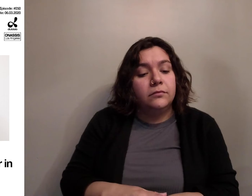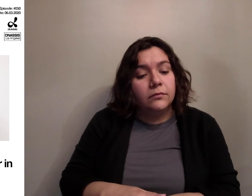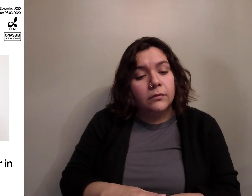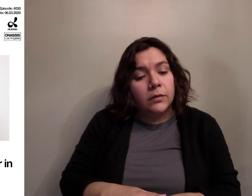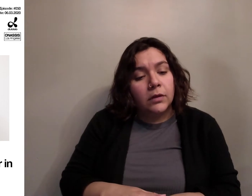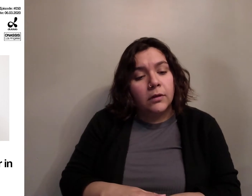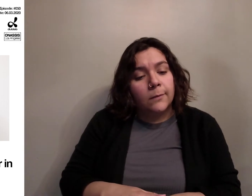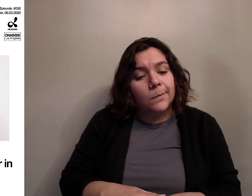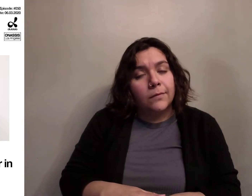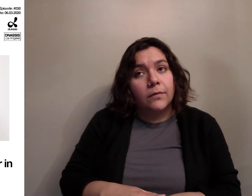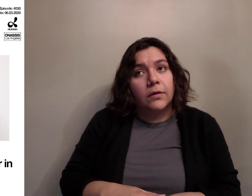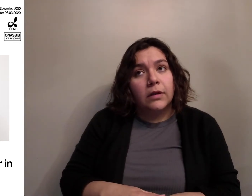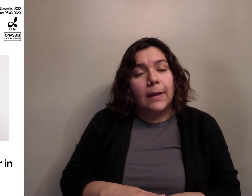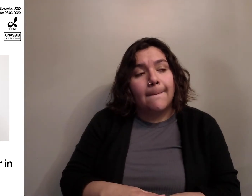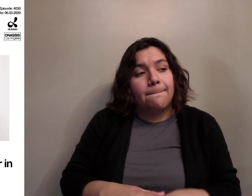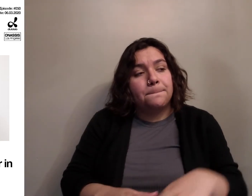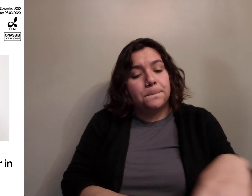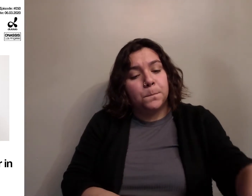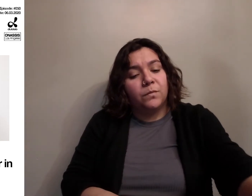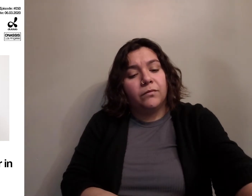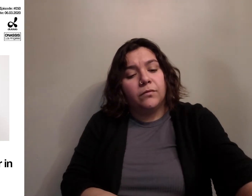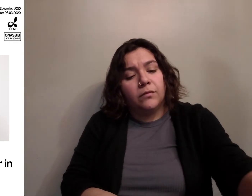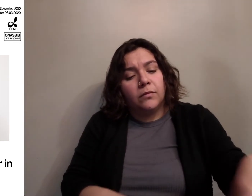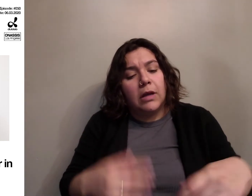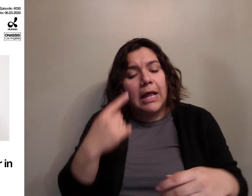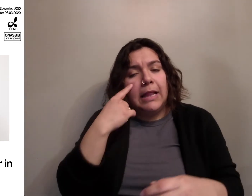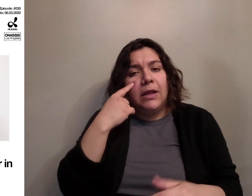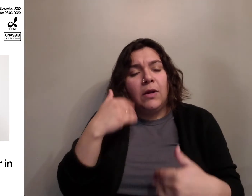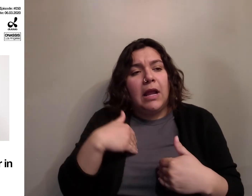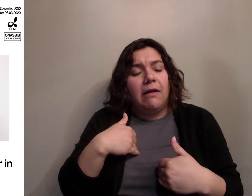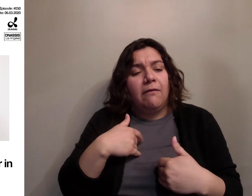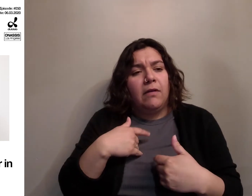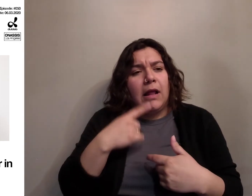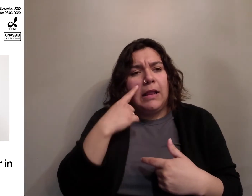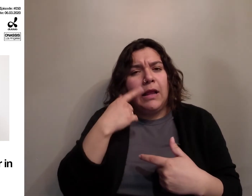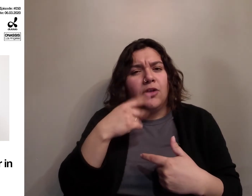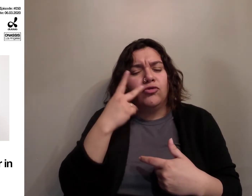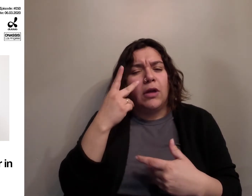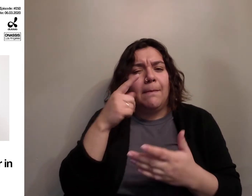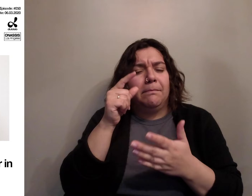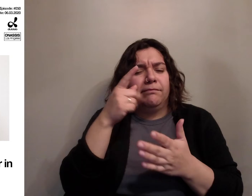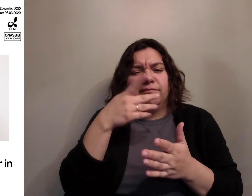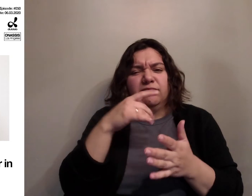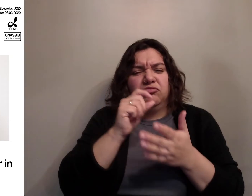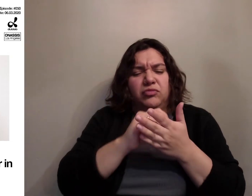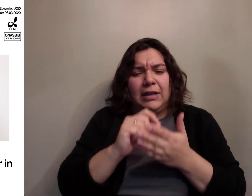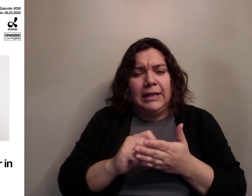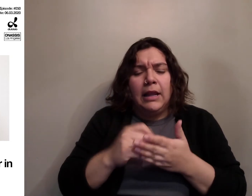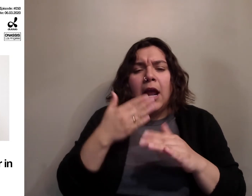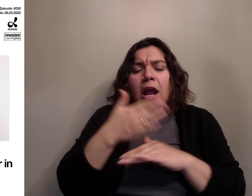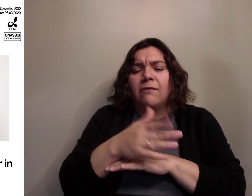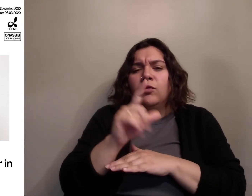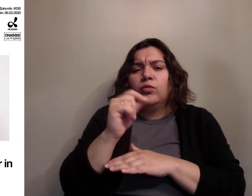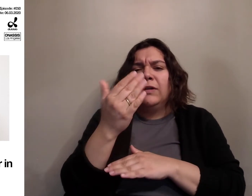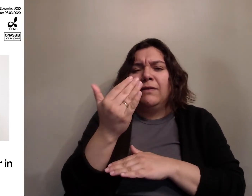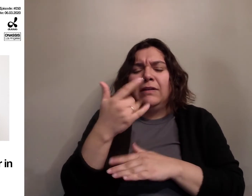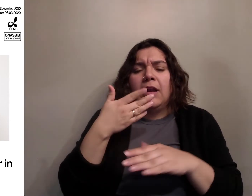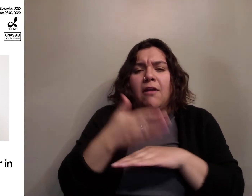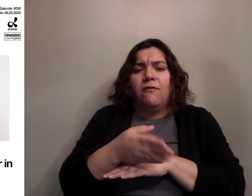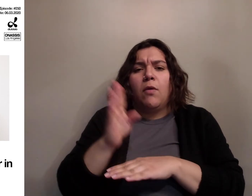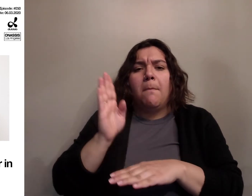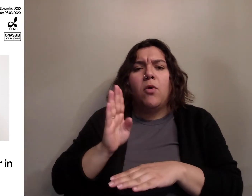Yeah, I mean, the thing is, I wrote a essay or piece a while ago. This